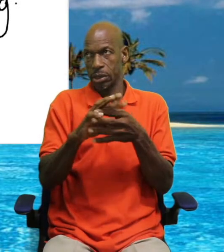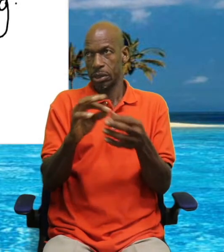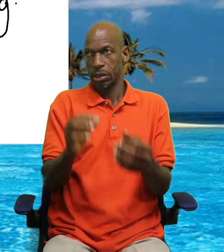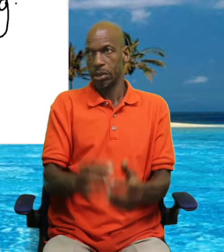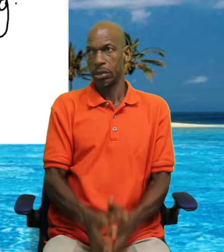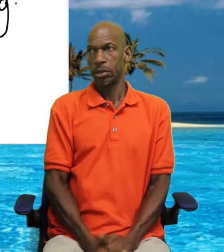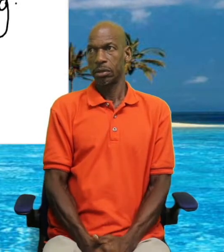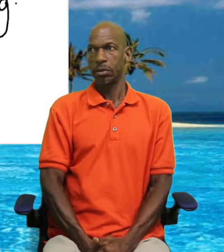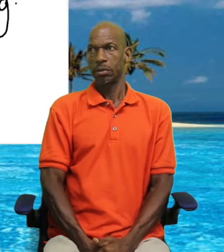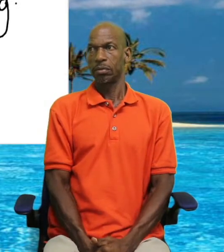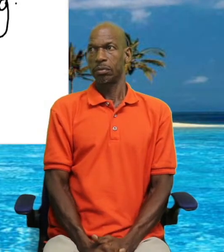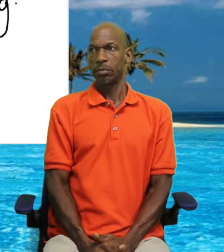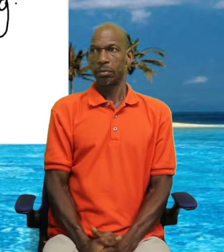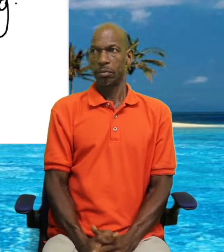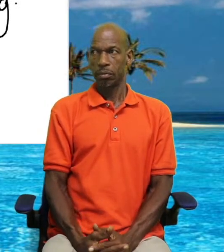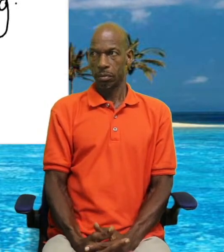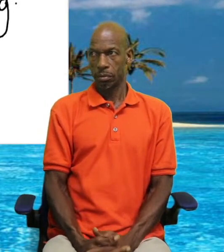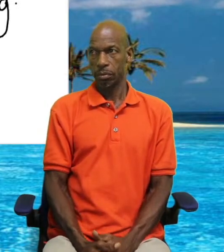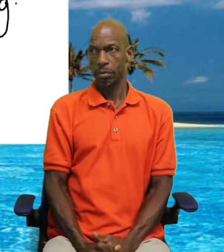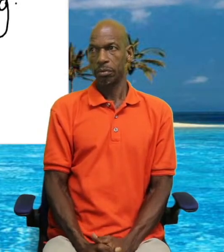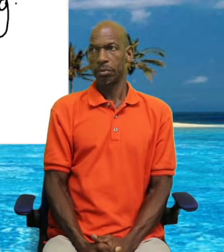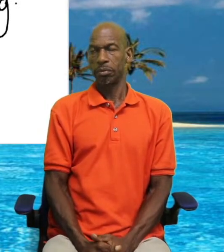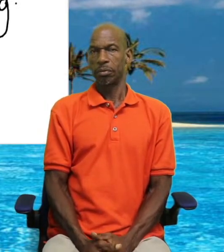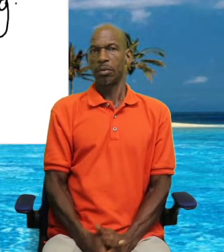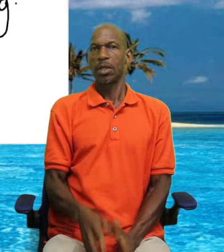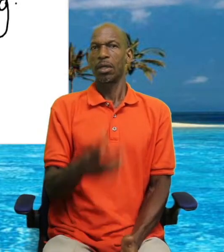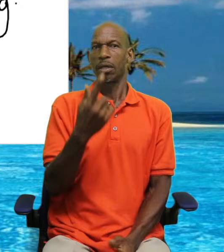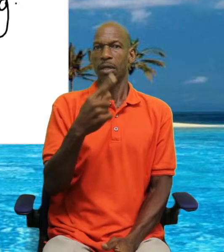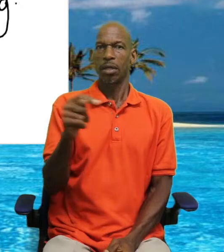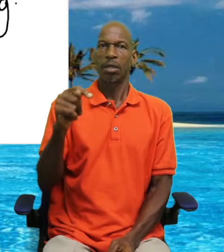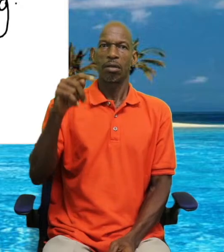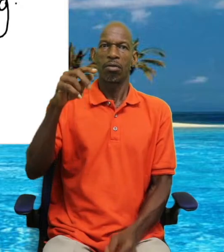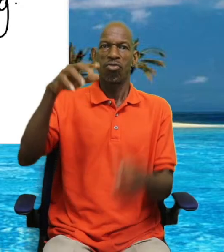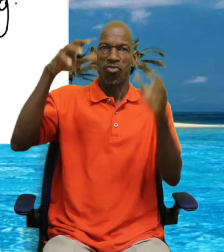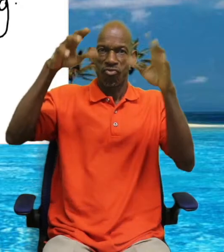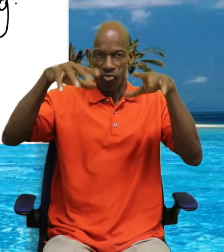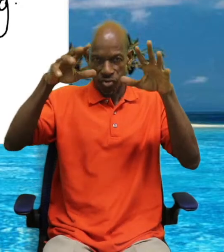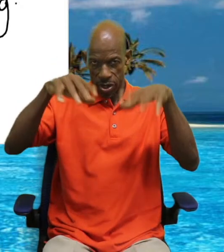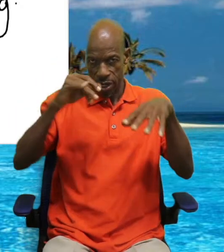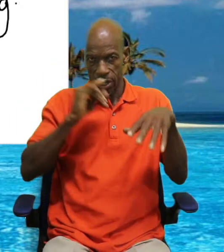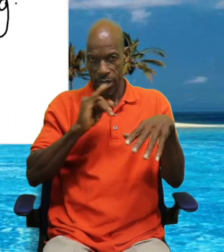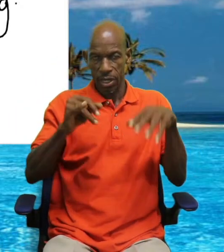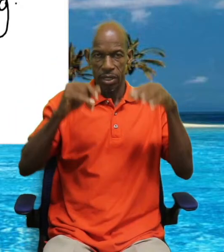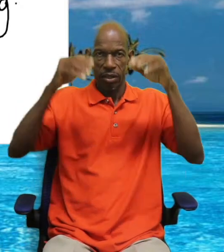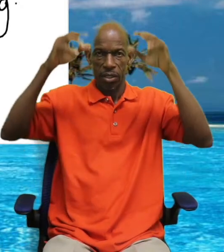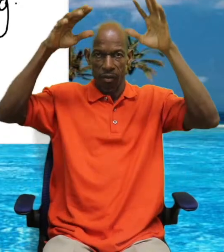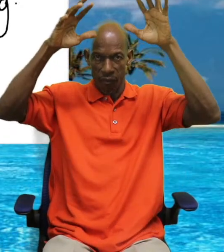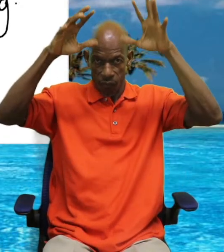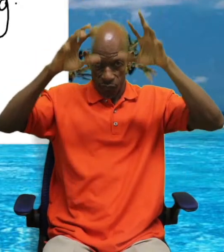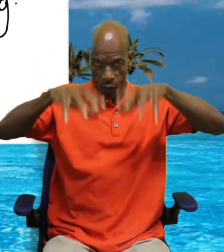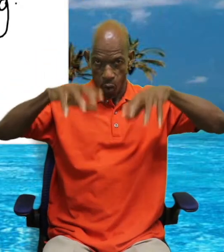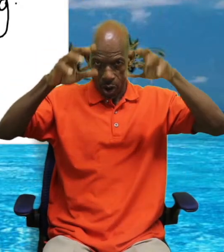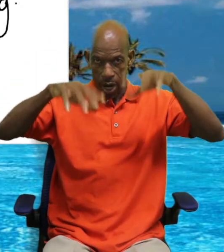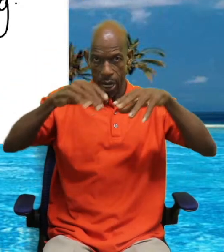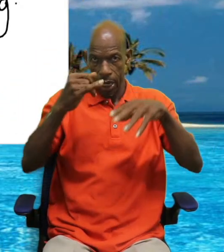it. So number 1, the rain is falling, the sun is shining. Who want to sign the answer for